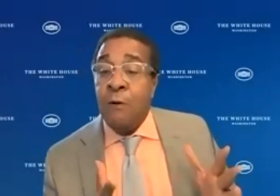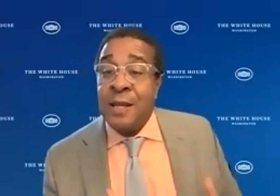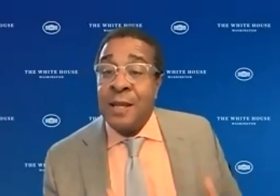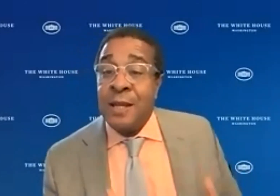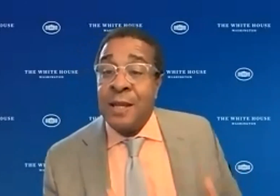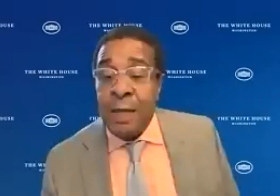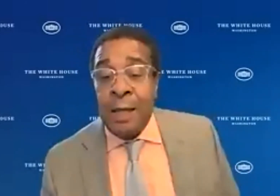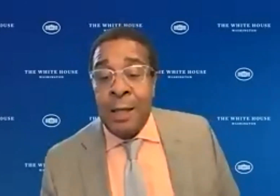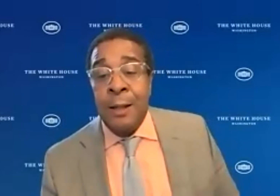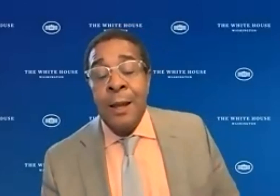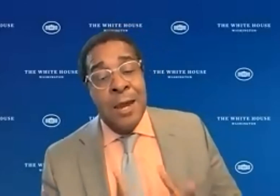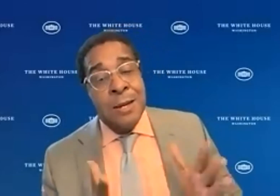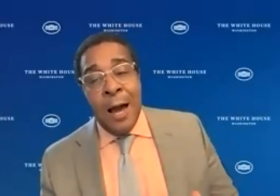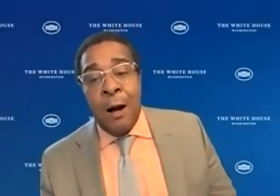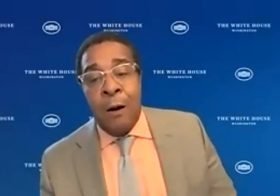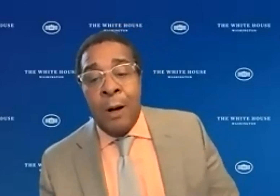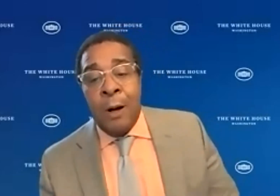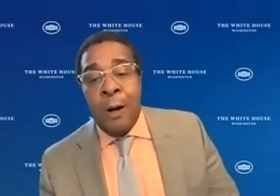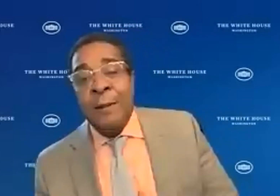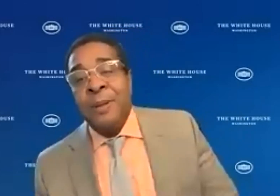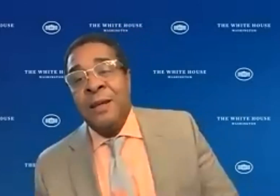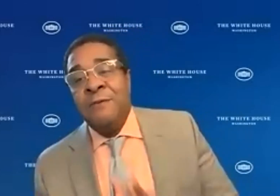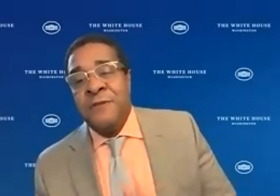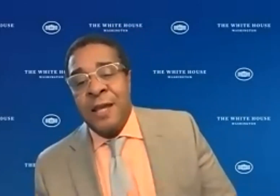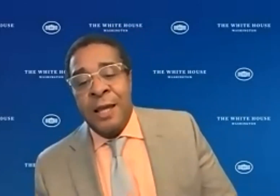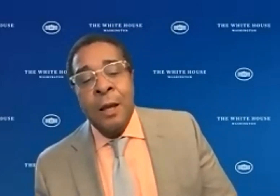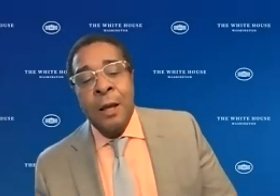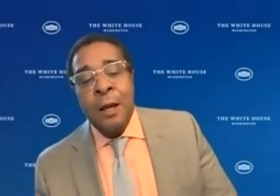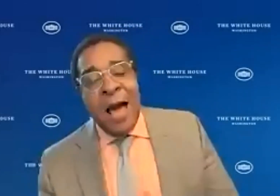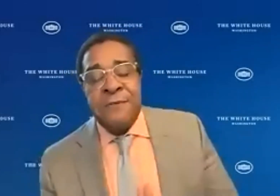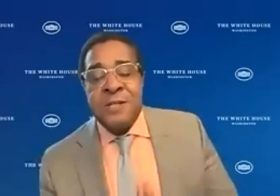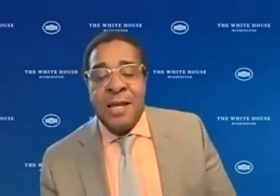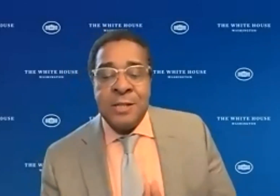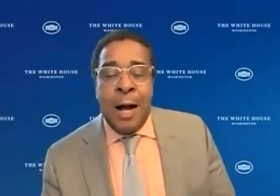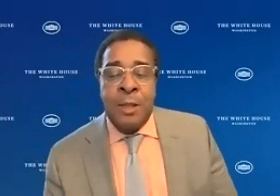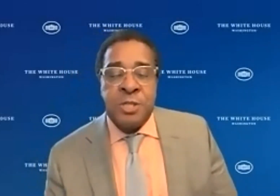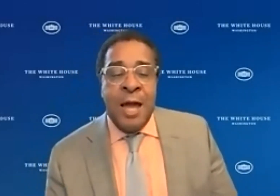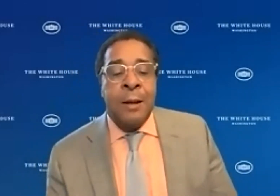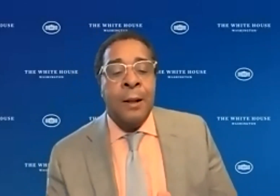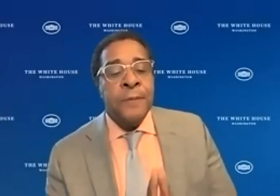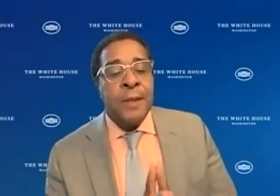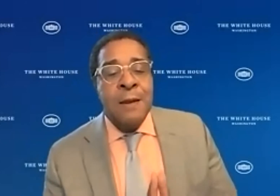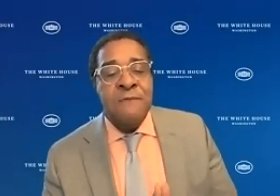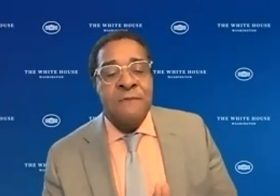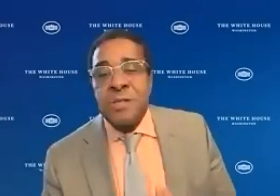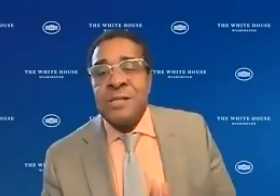through COVID-19 and now MPV, we have to acknowledge that an infectious